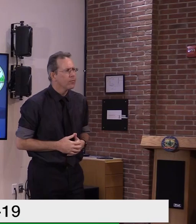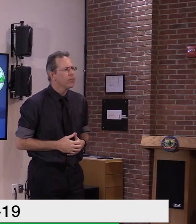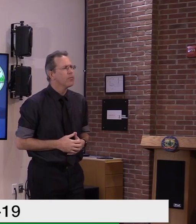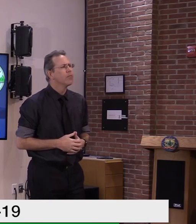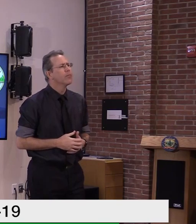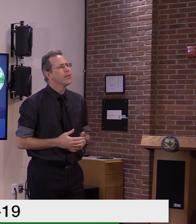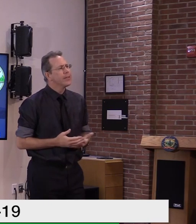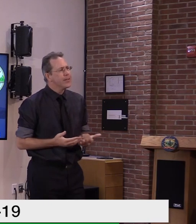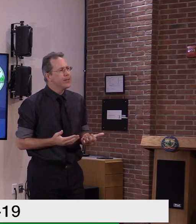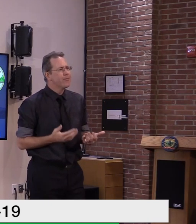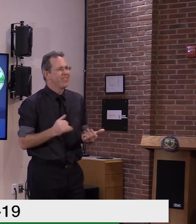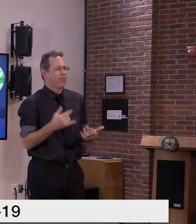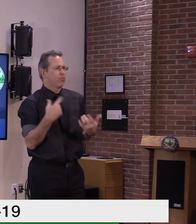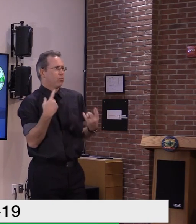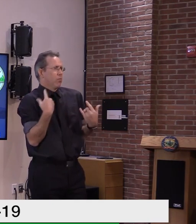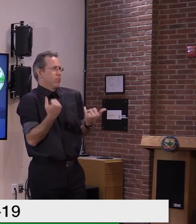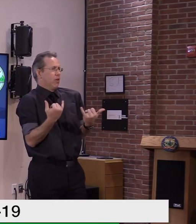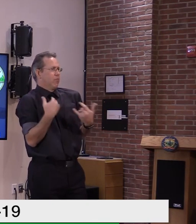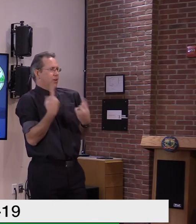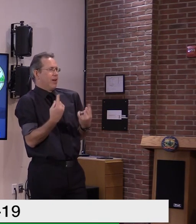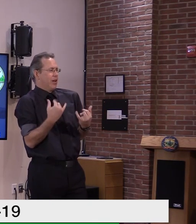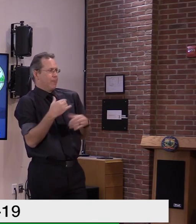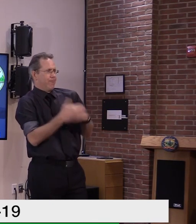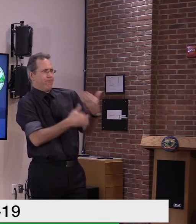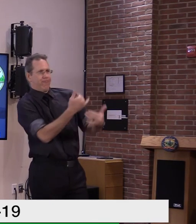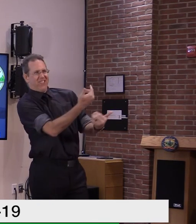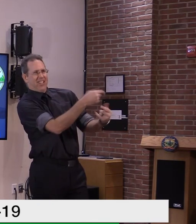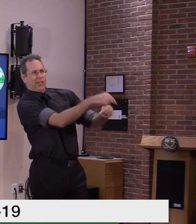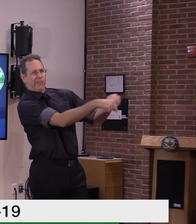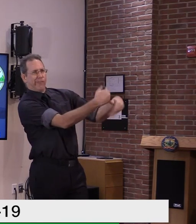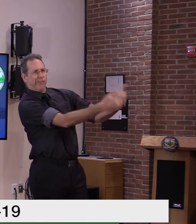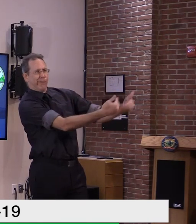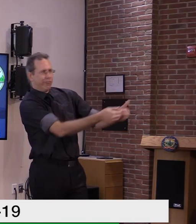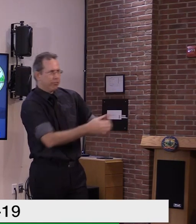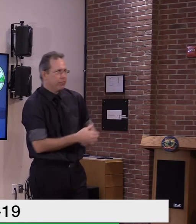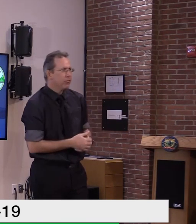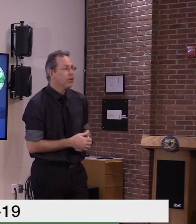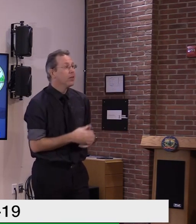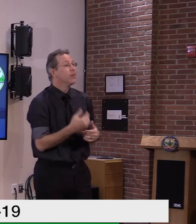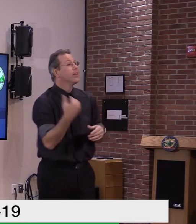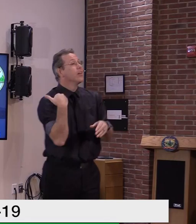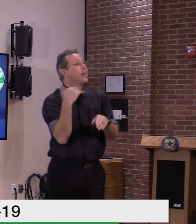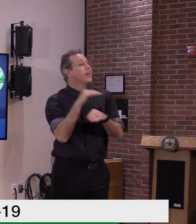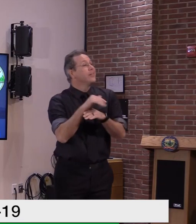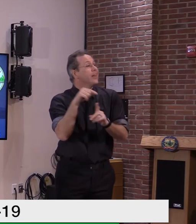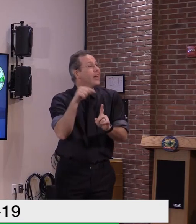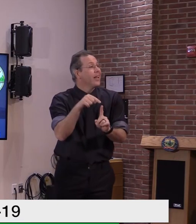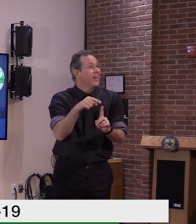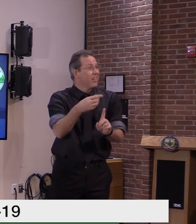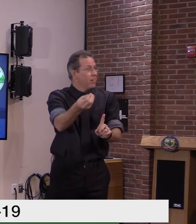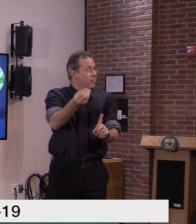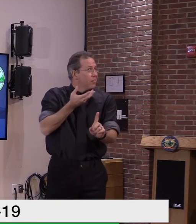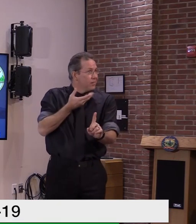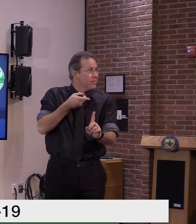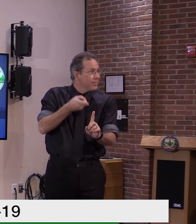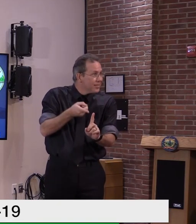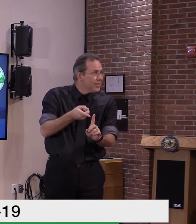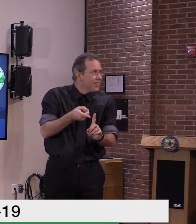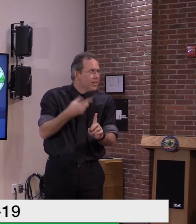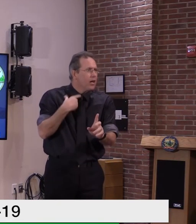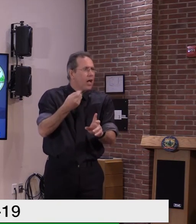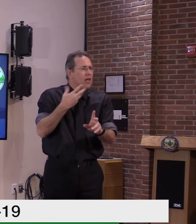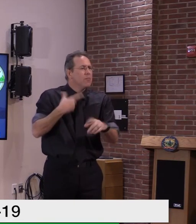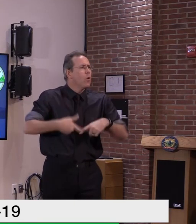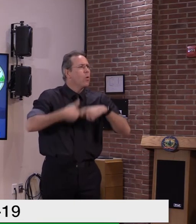testing. There were questions last night like, should we stop the vaccination program on Saturday? And the answer is no. So the rapid response team,